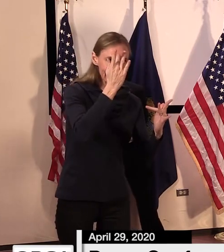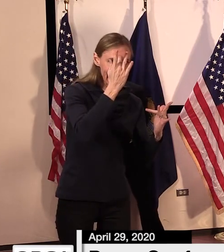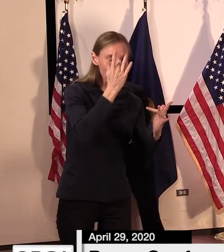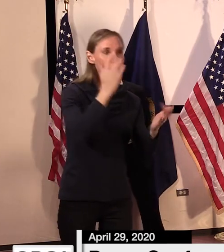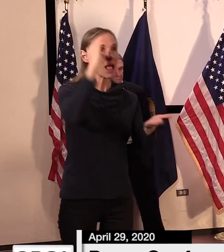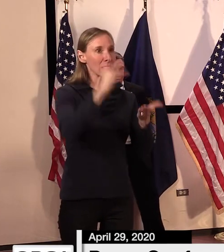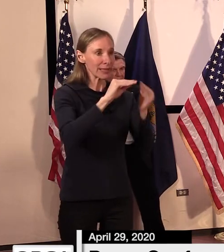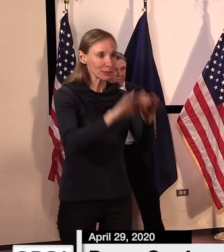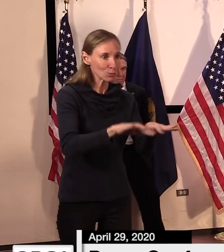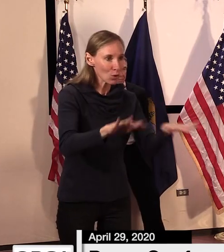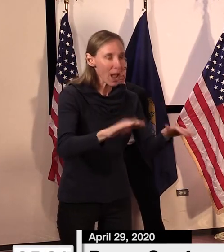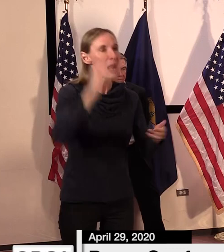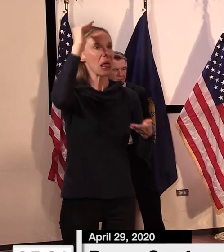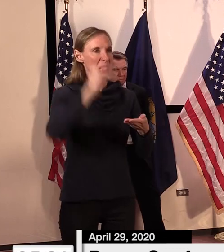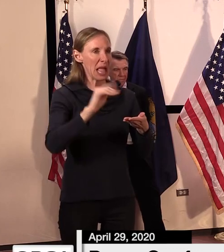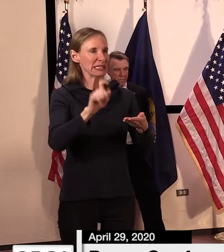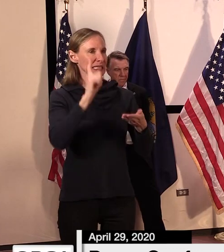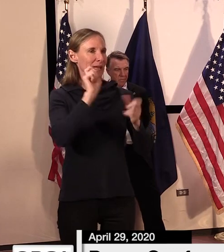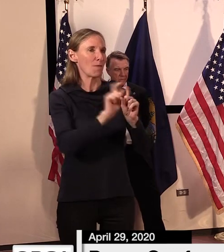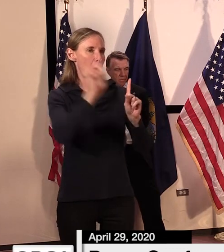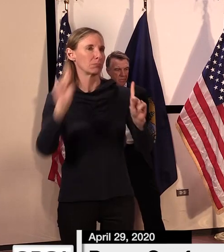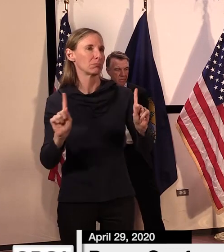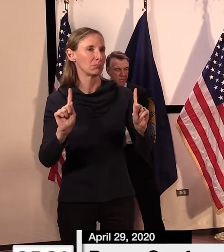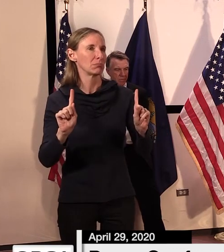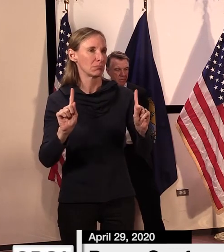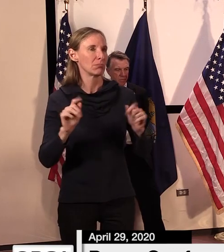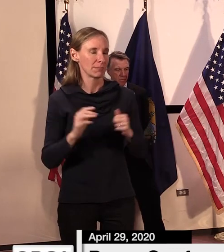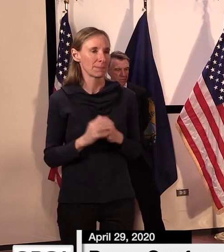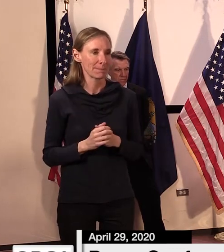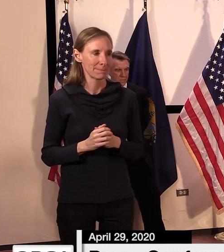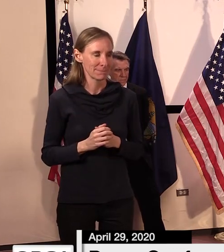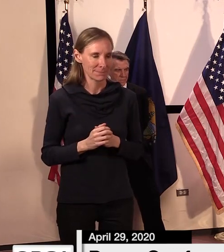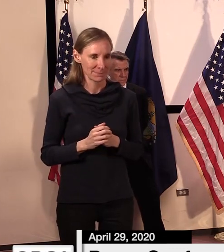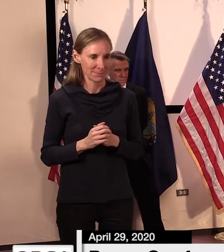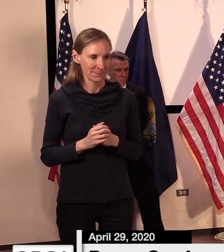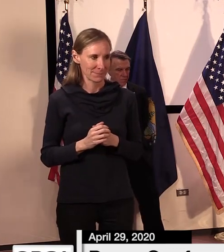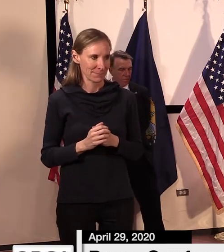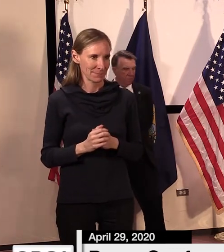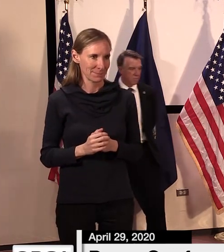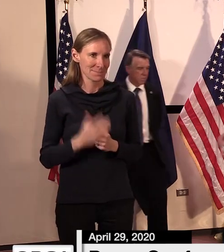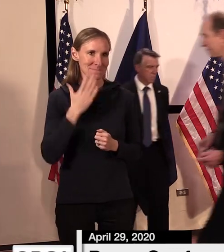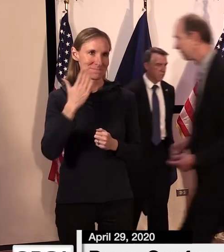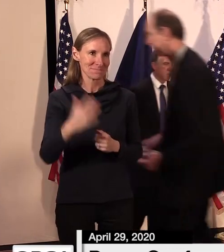seeing evolve over the last 1 to 2 months. Thank you.